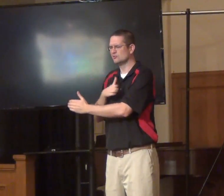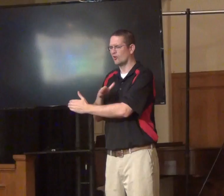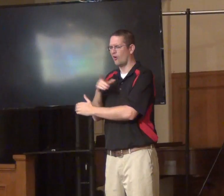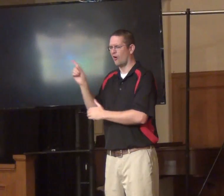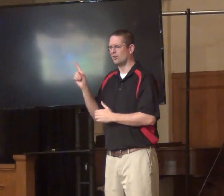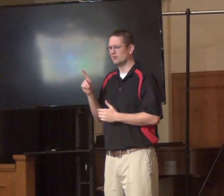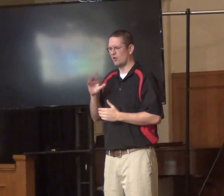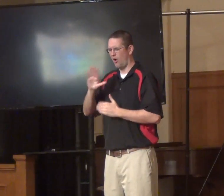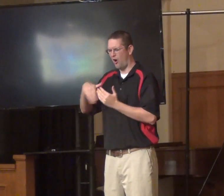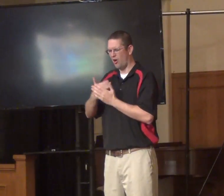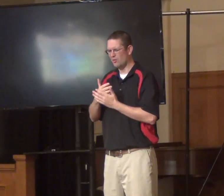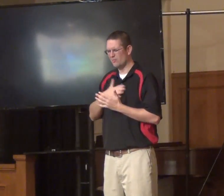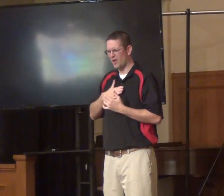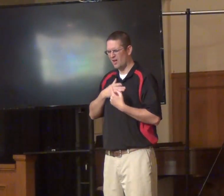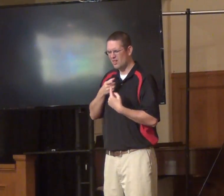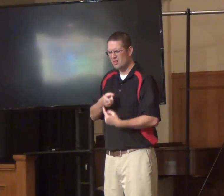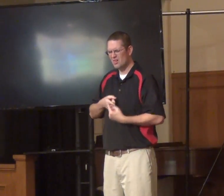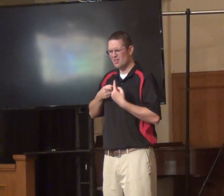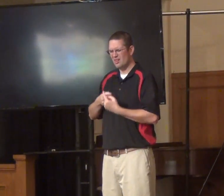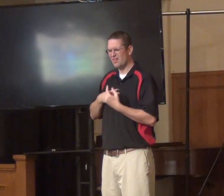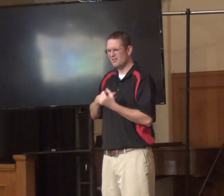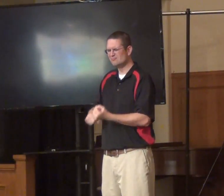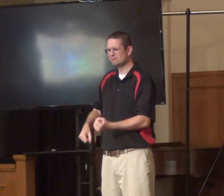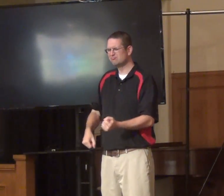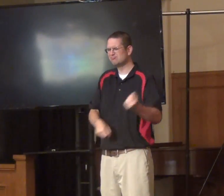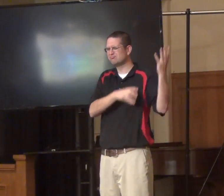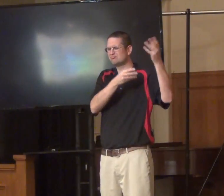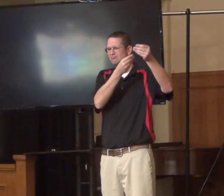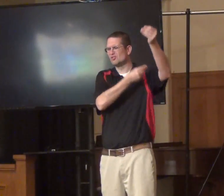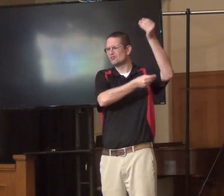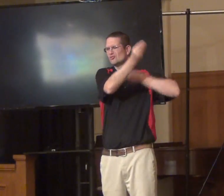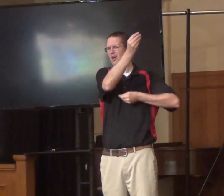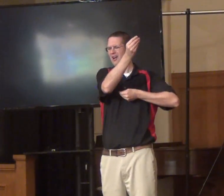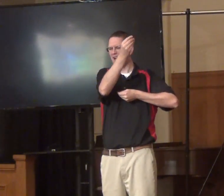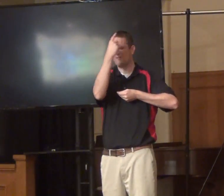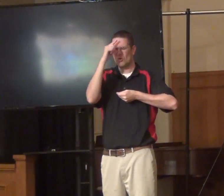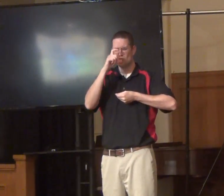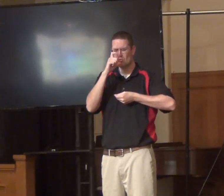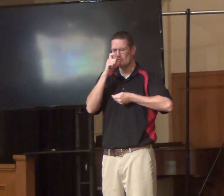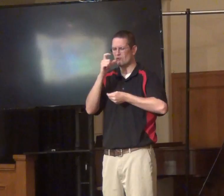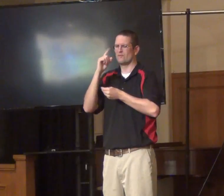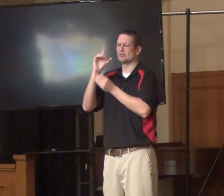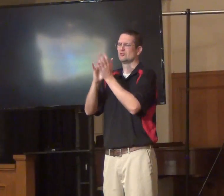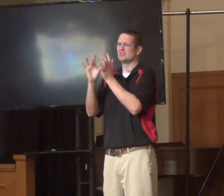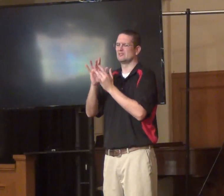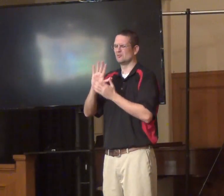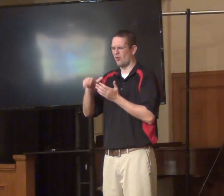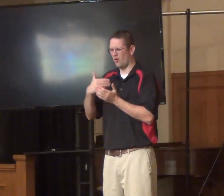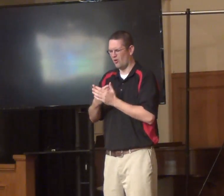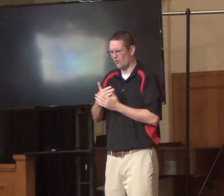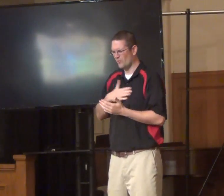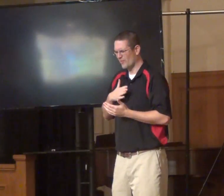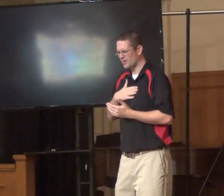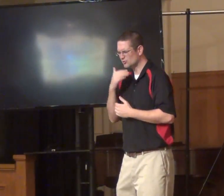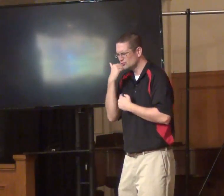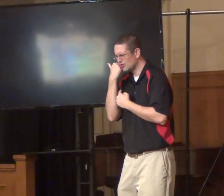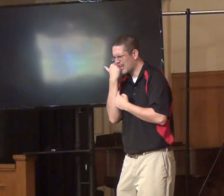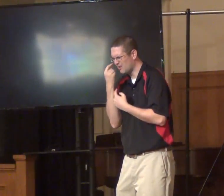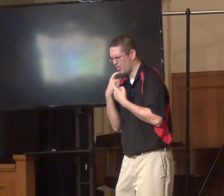It's just like the song, I'm trading all of my struggles and trading it for Jesus. All